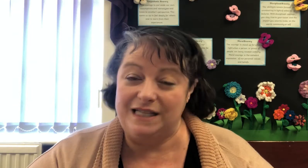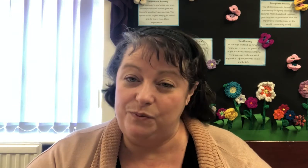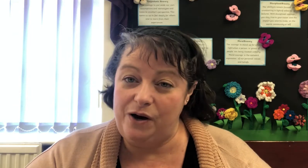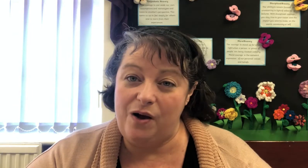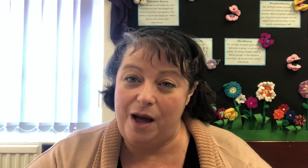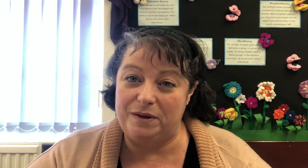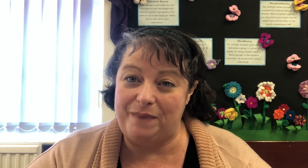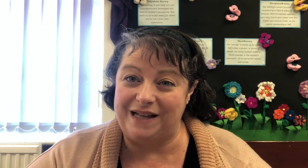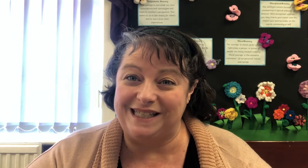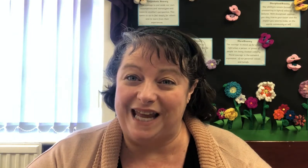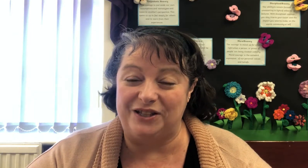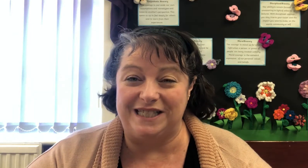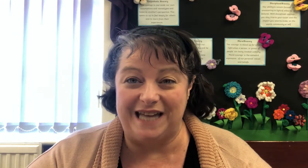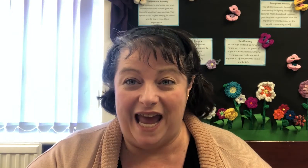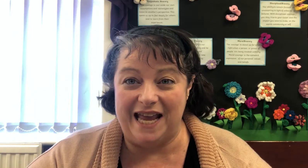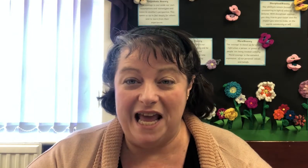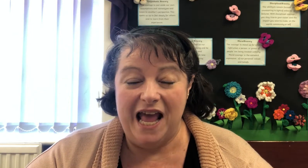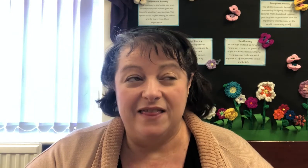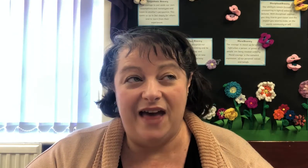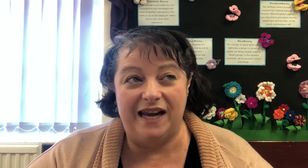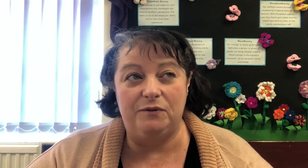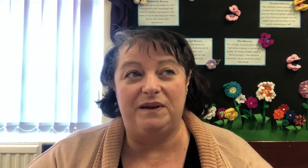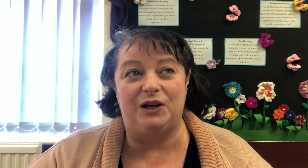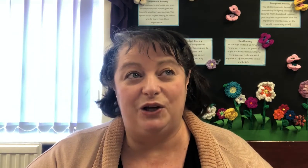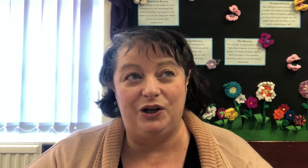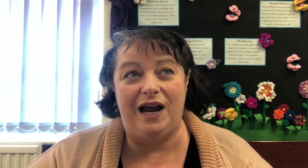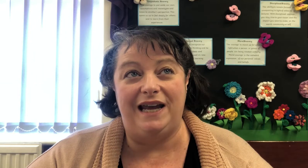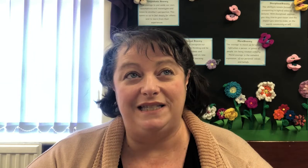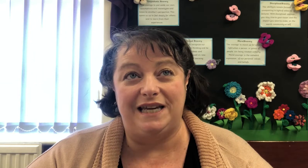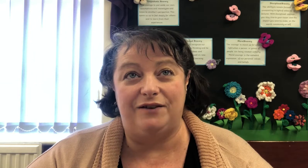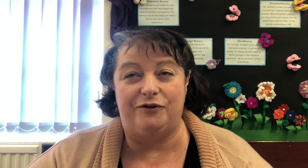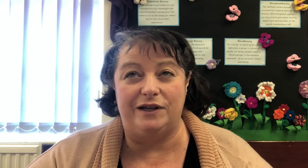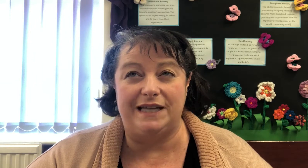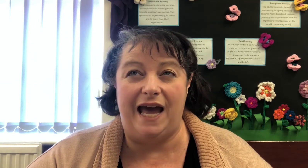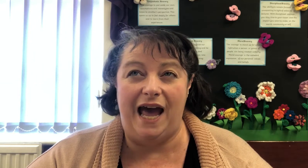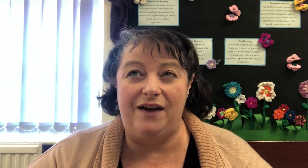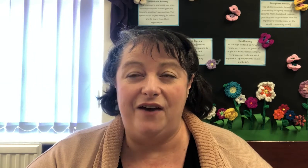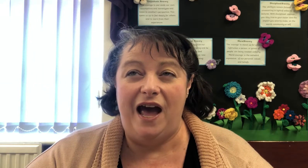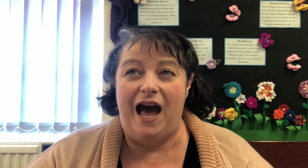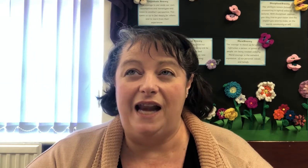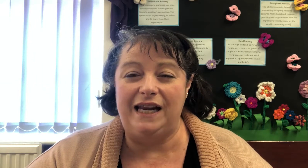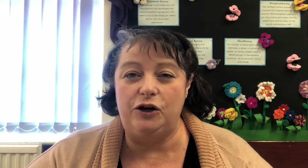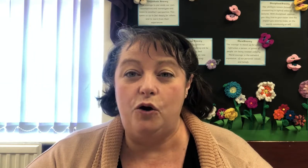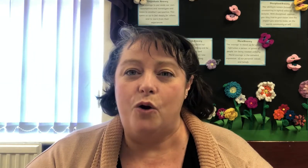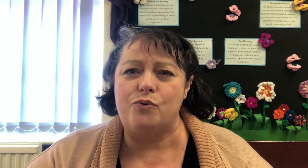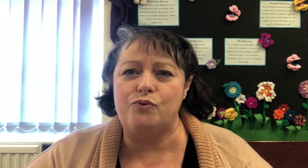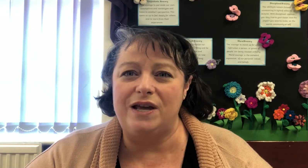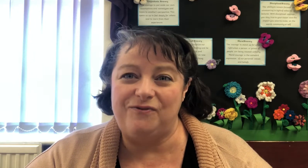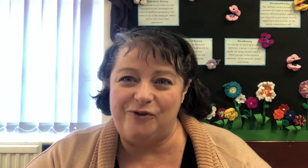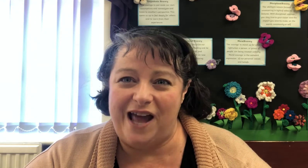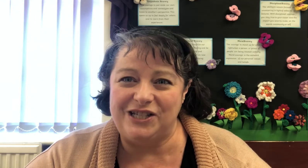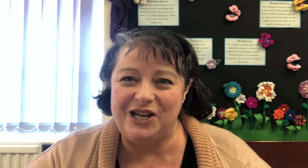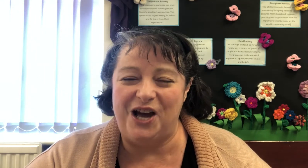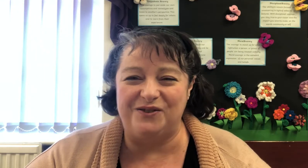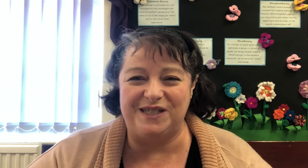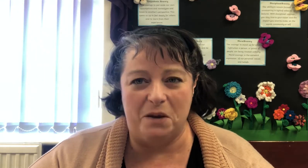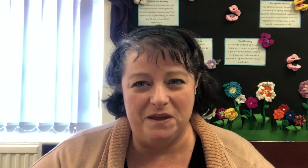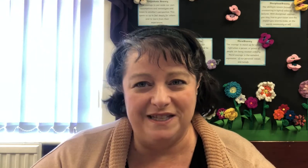we're all coming back together today, that it would be a good idea for us to have a little refresh of some of the